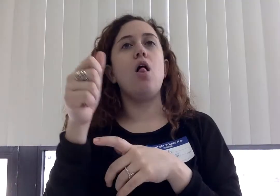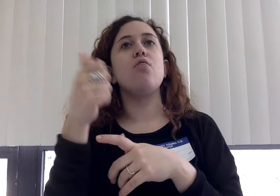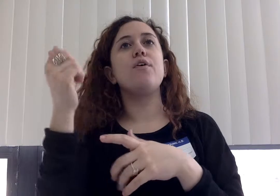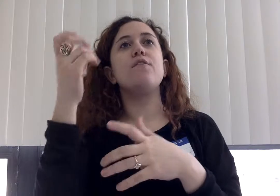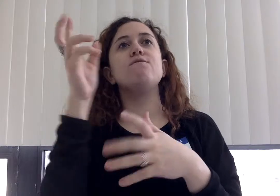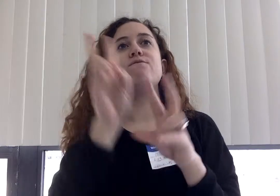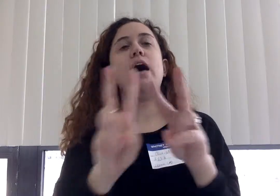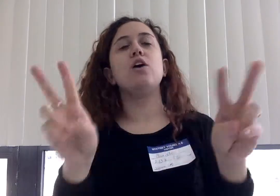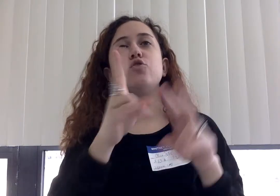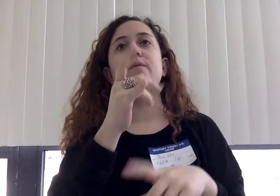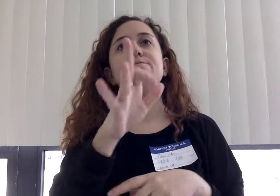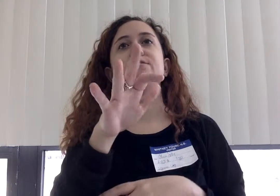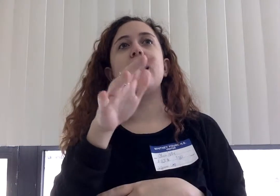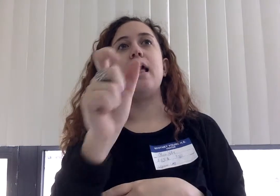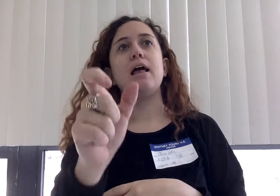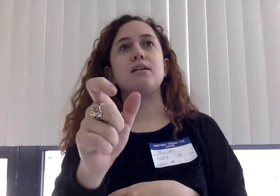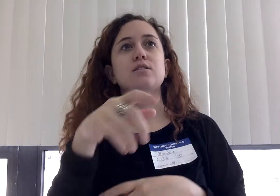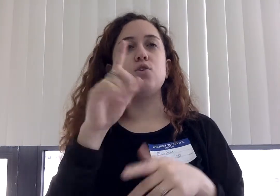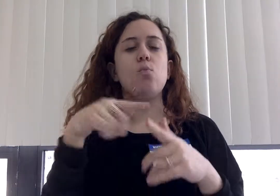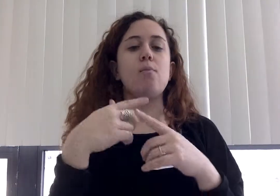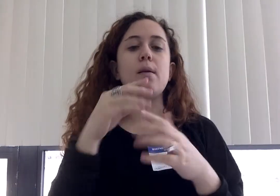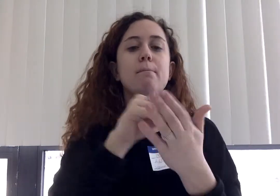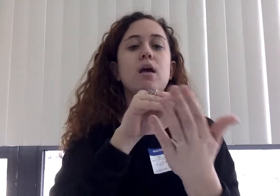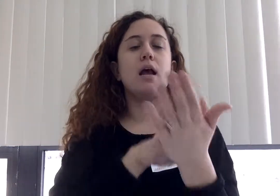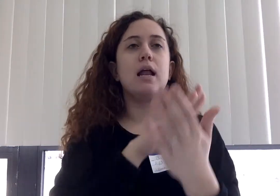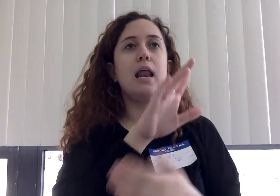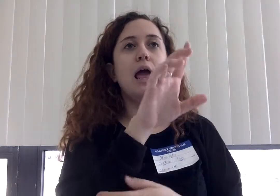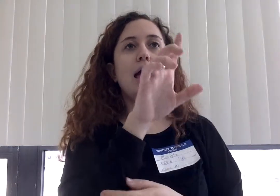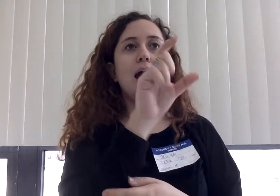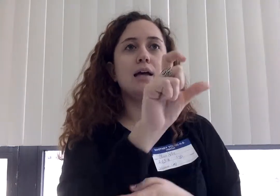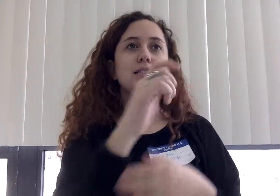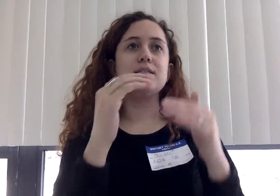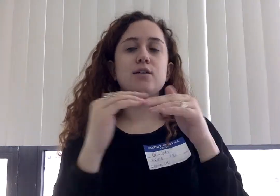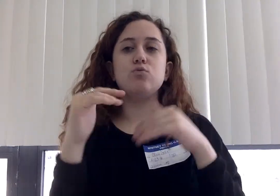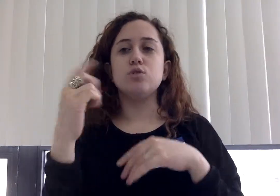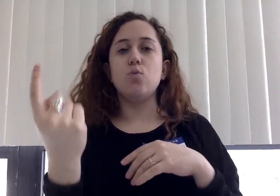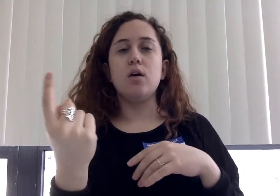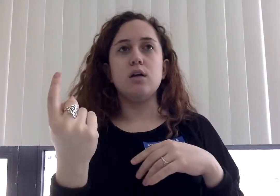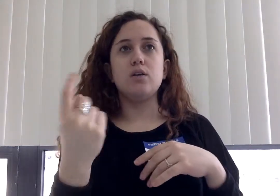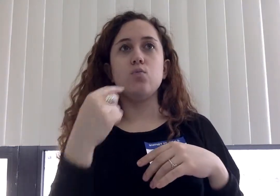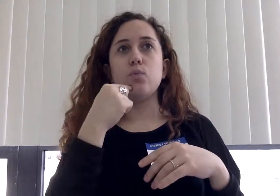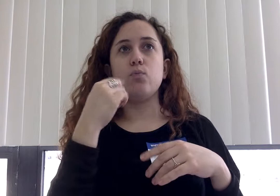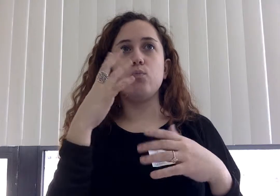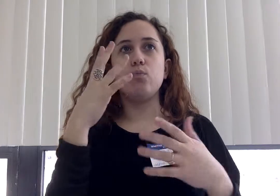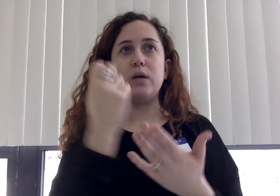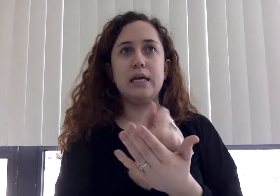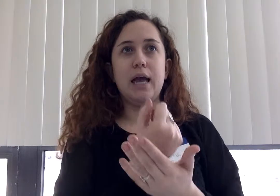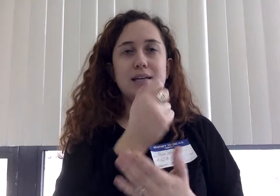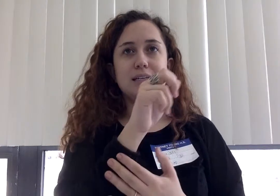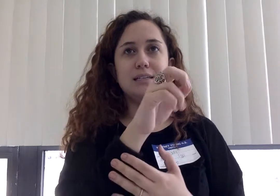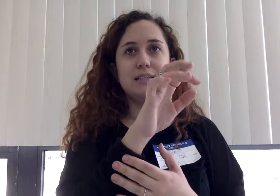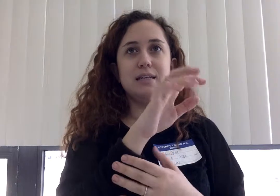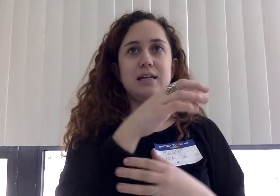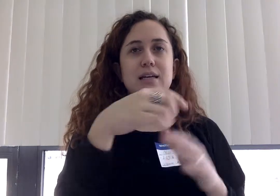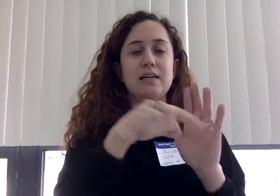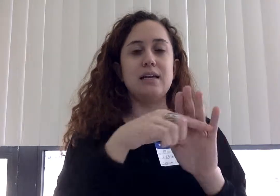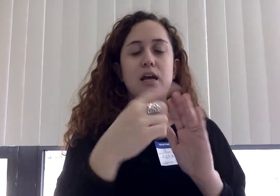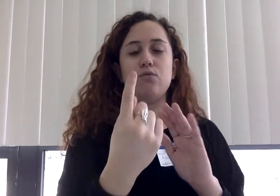in x equals 1, then we get -1 and -1. And those values will just cancel each other